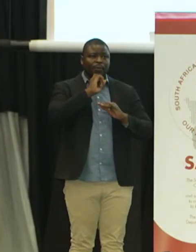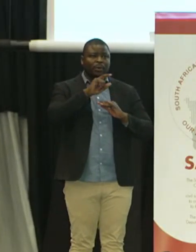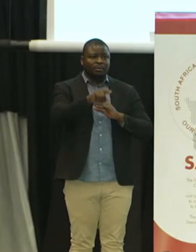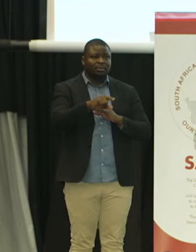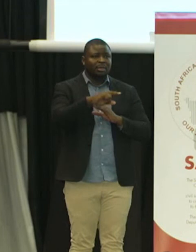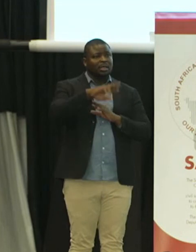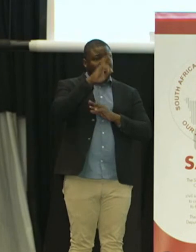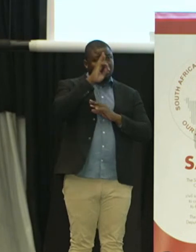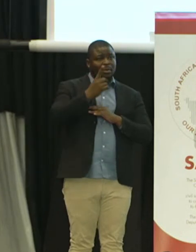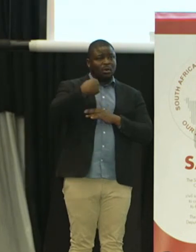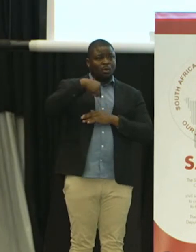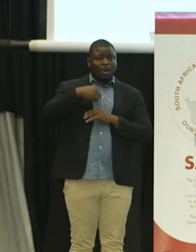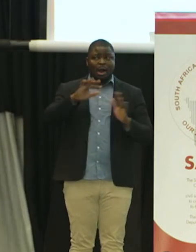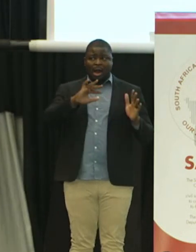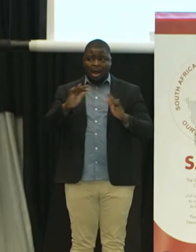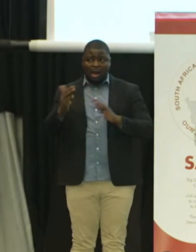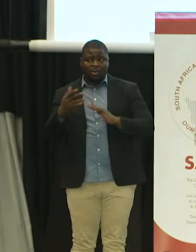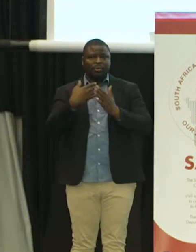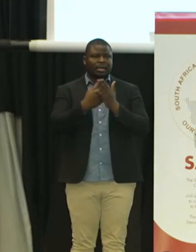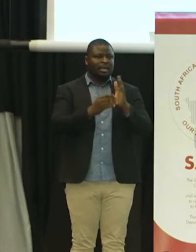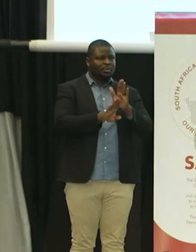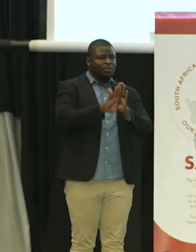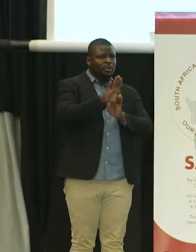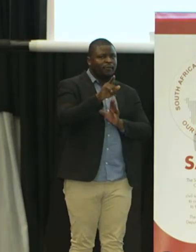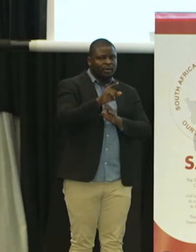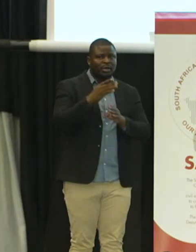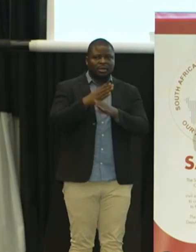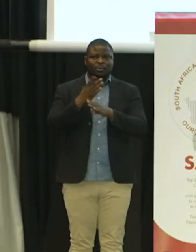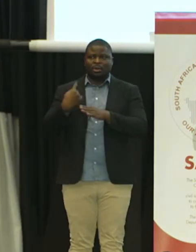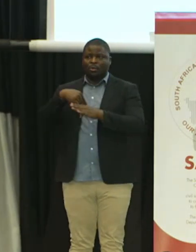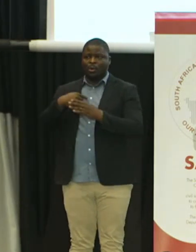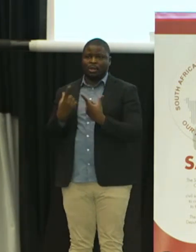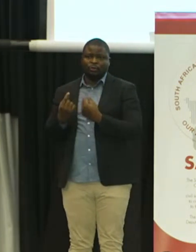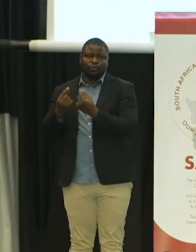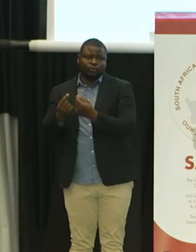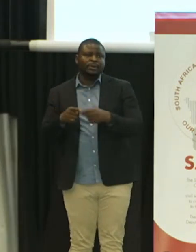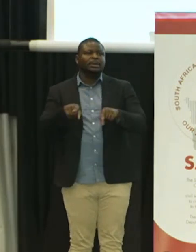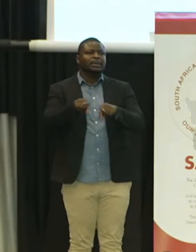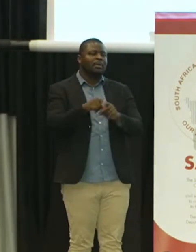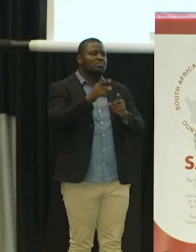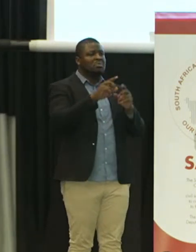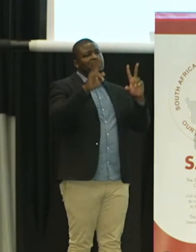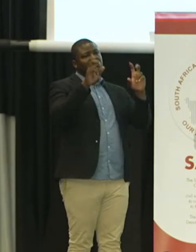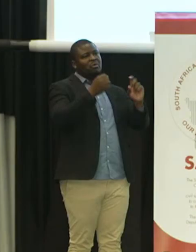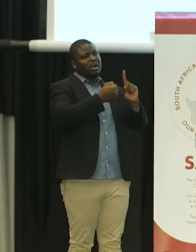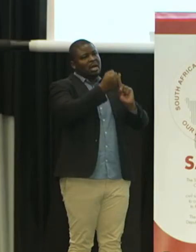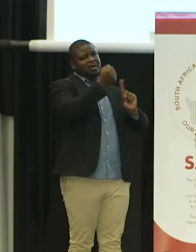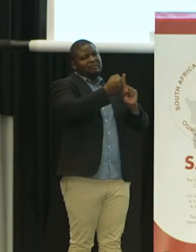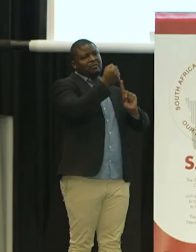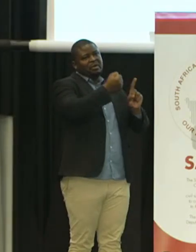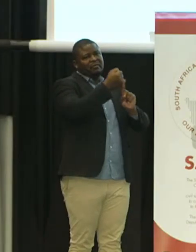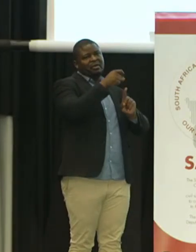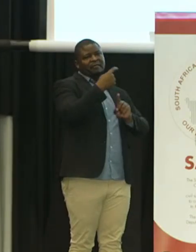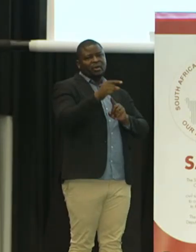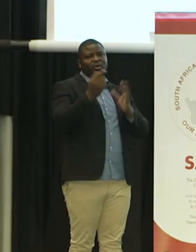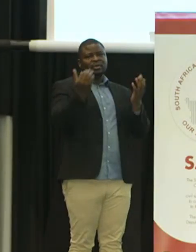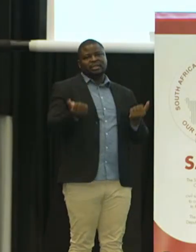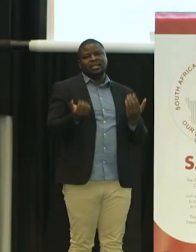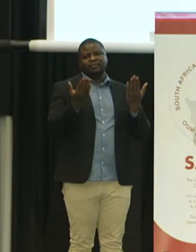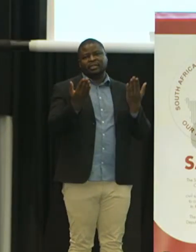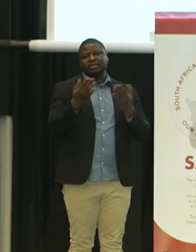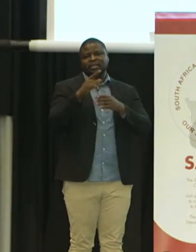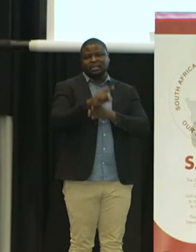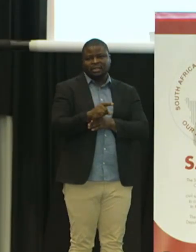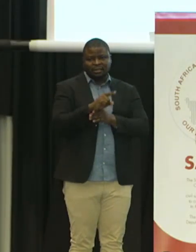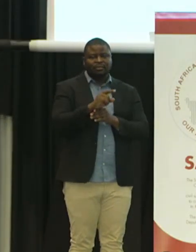improve the way we do the work that we do, as well as to advocate for ideal services. So thank you for